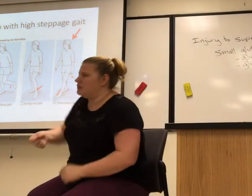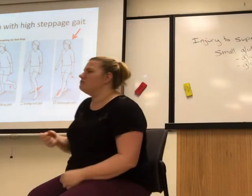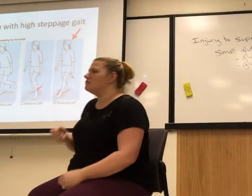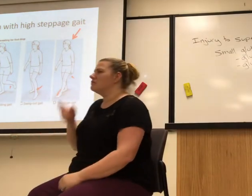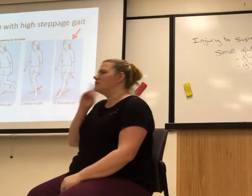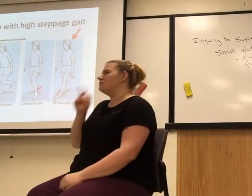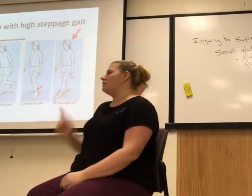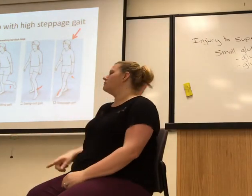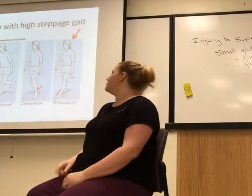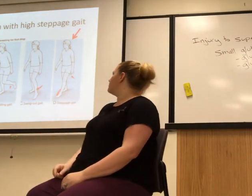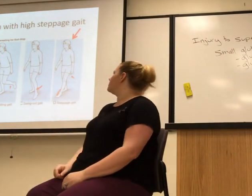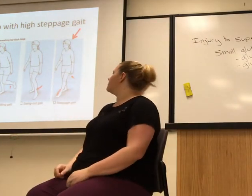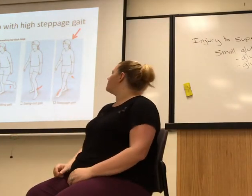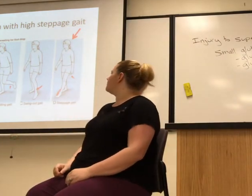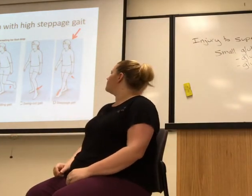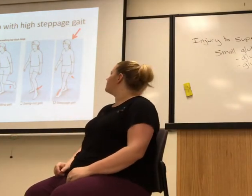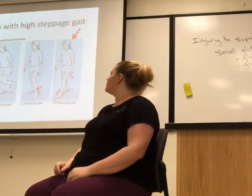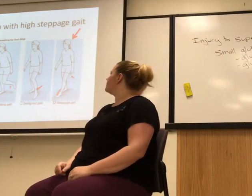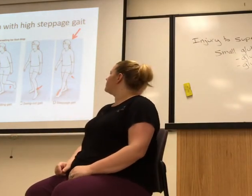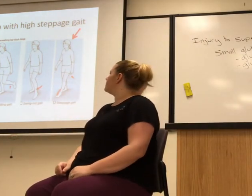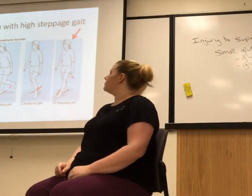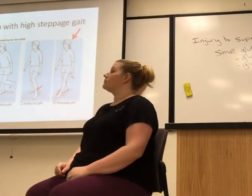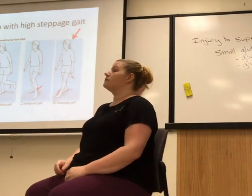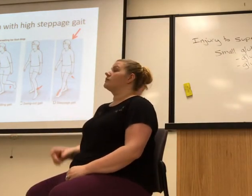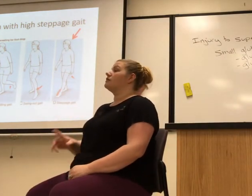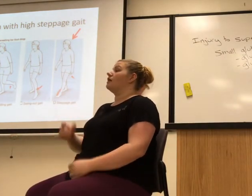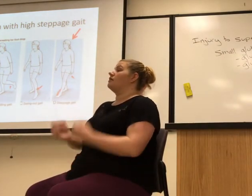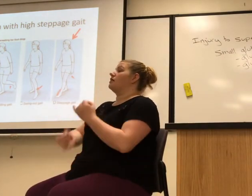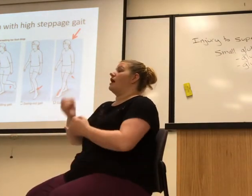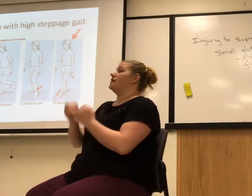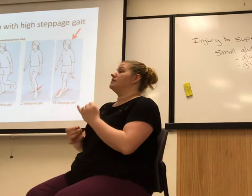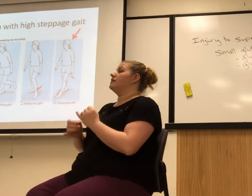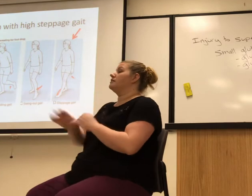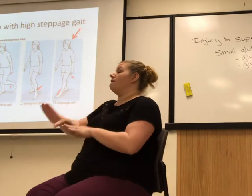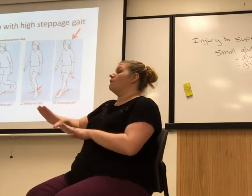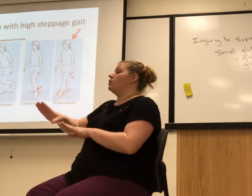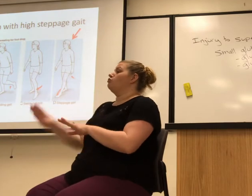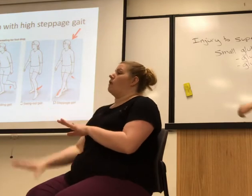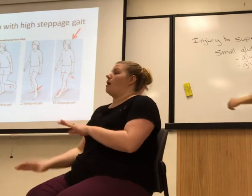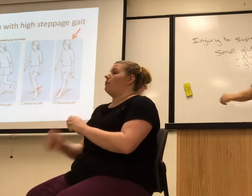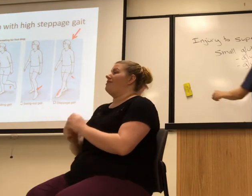Okay, the last one is foot drop with high steppage gait.